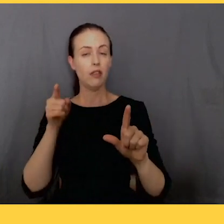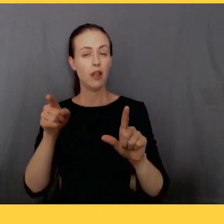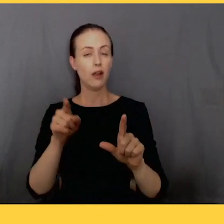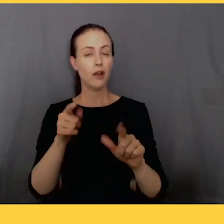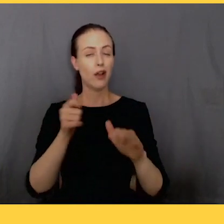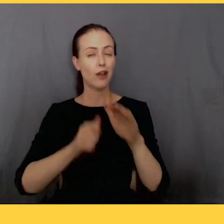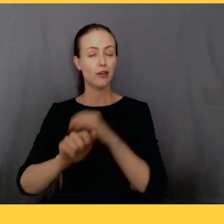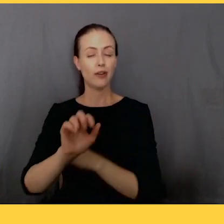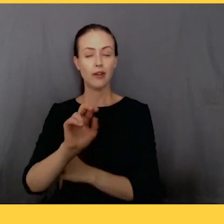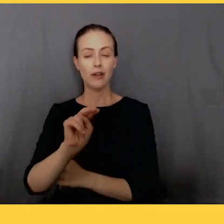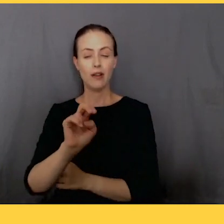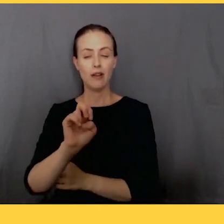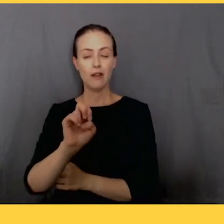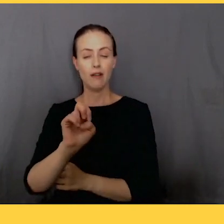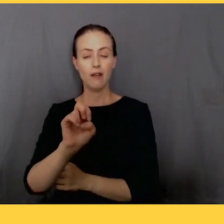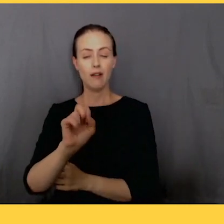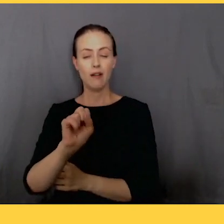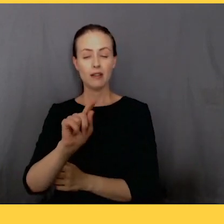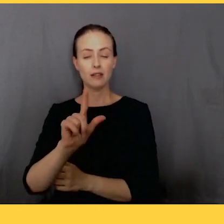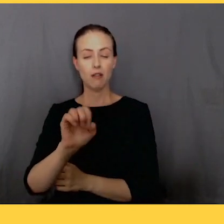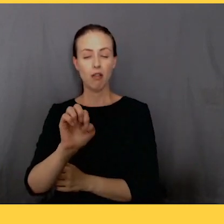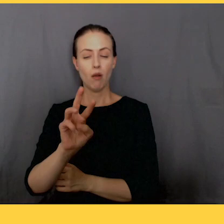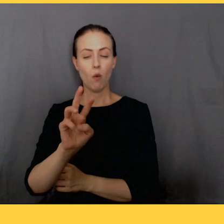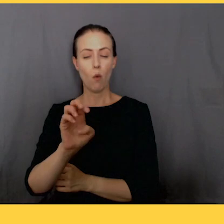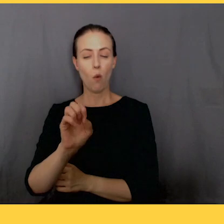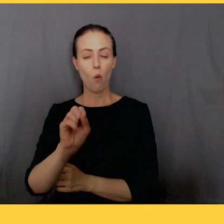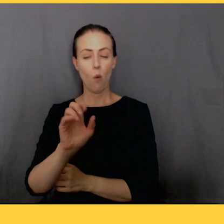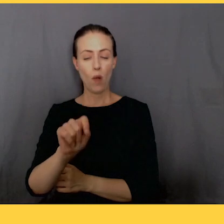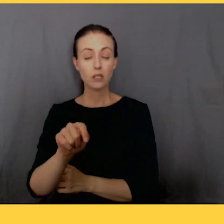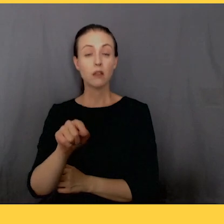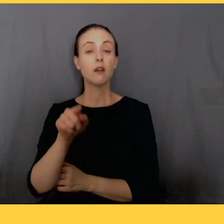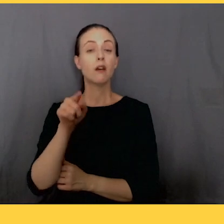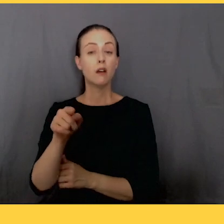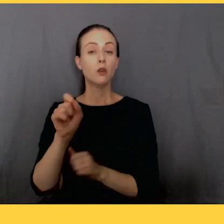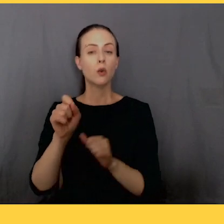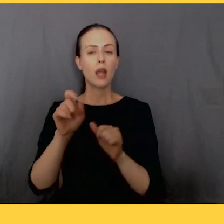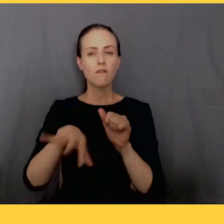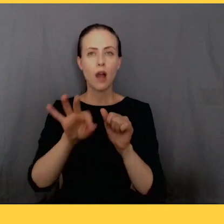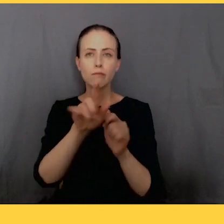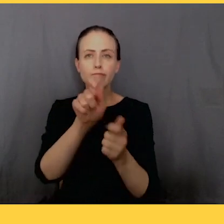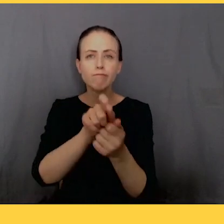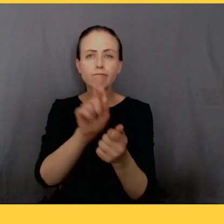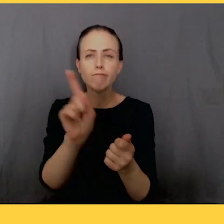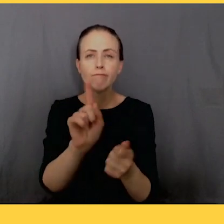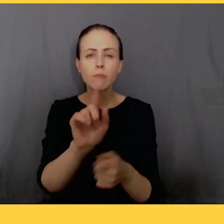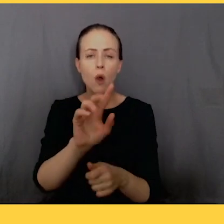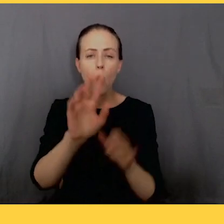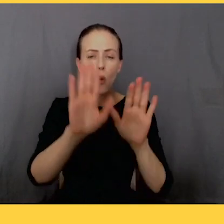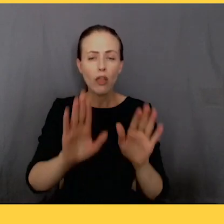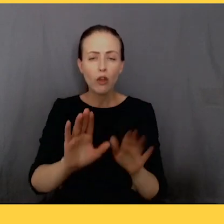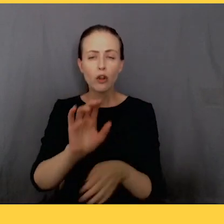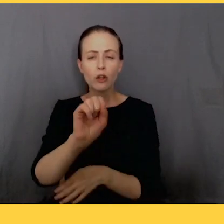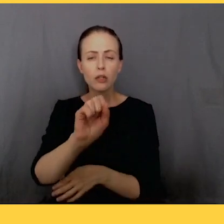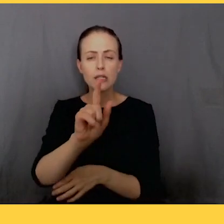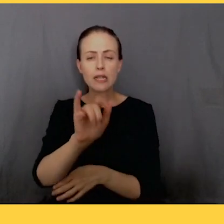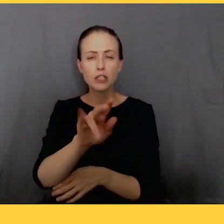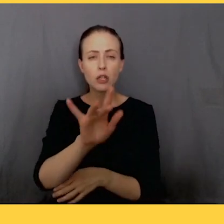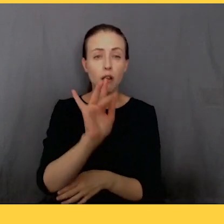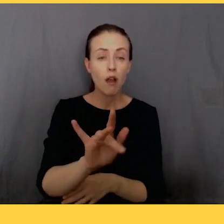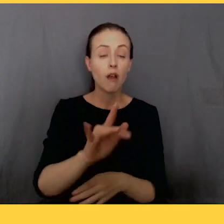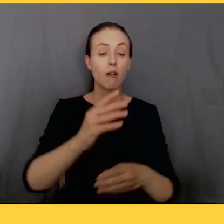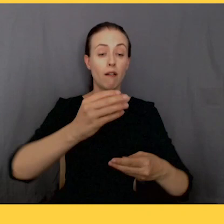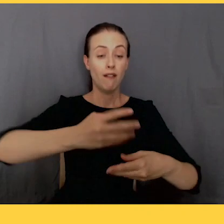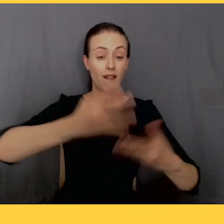weather stations are listed. You can click on the particular weather station and get actual real-time information. Again,